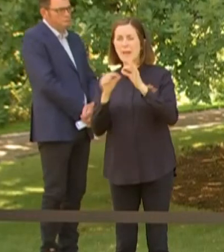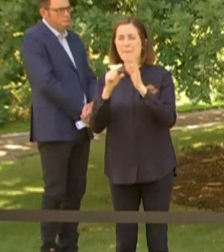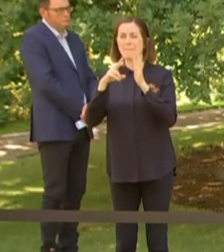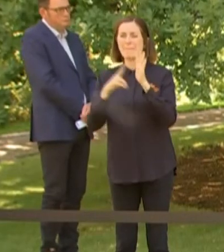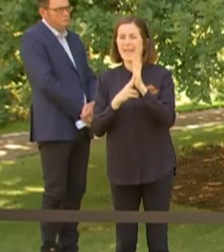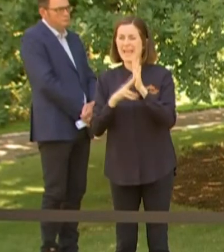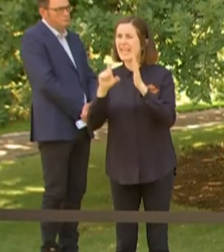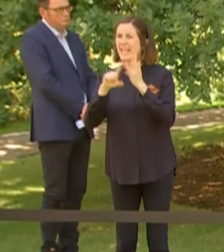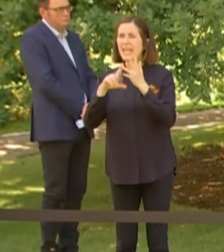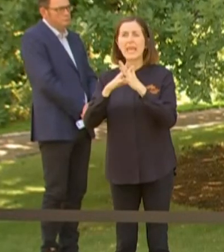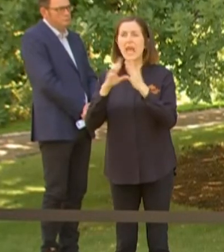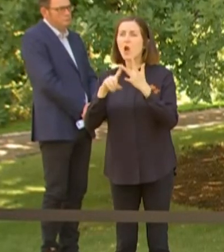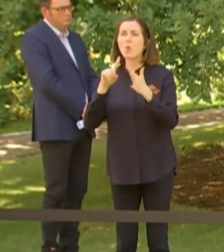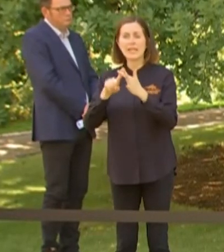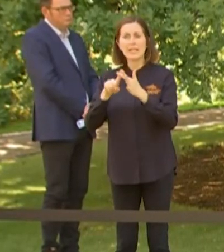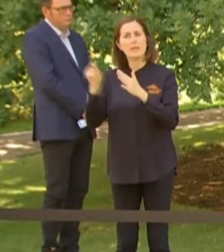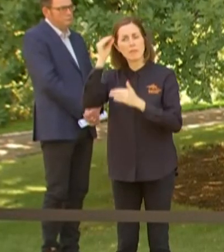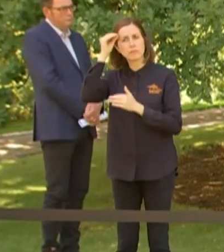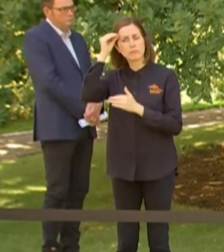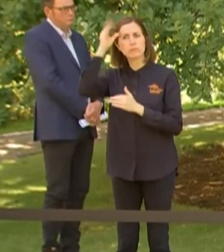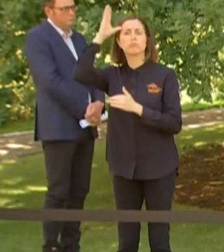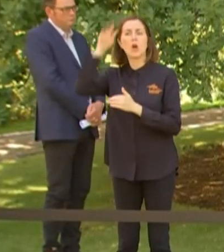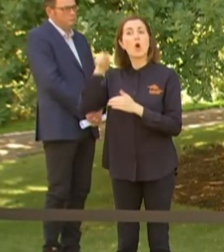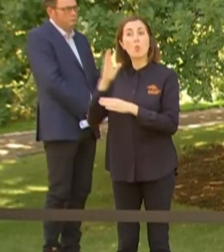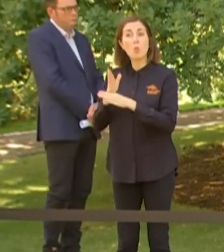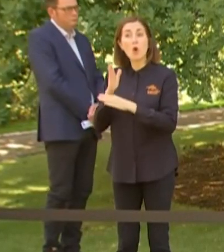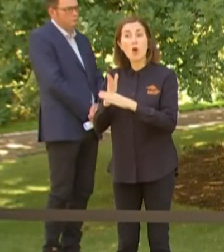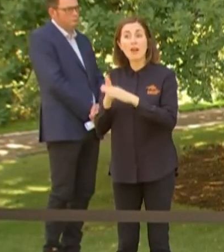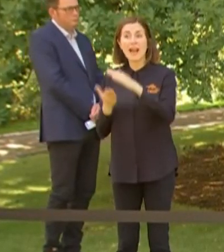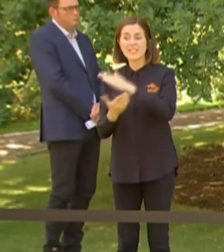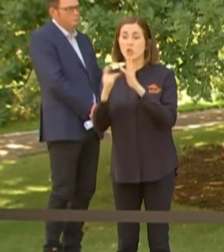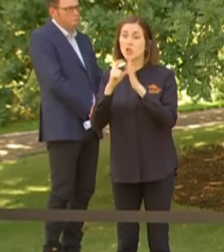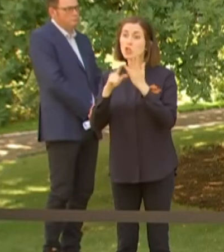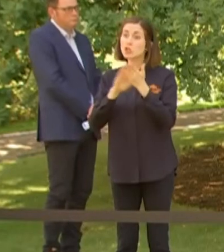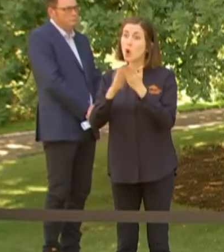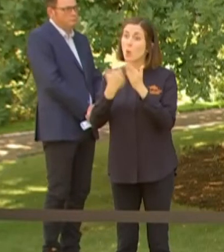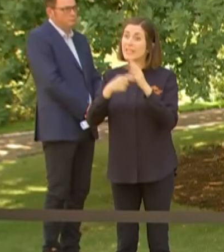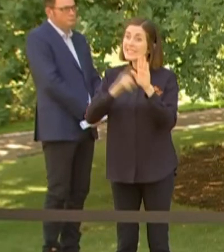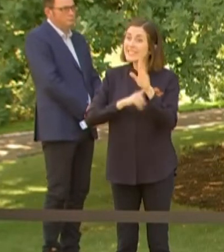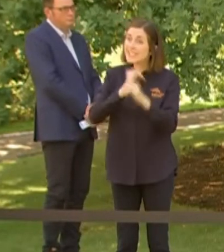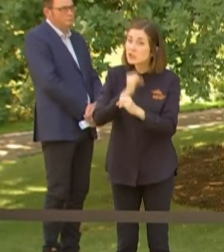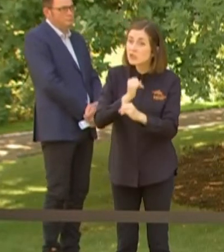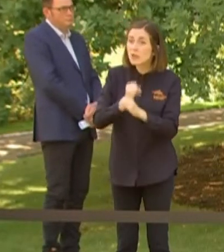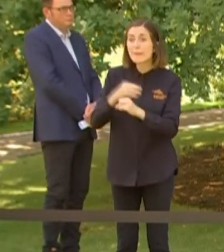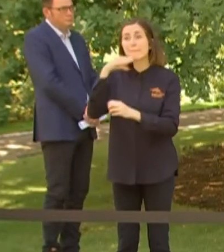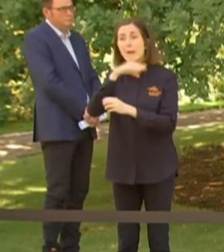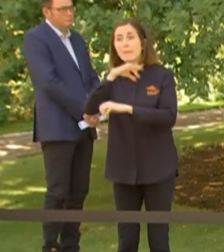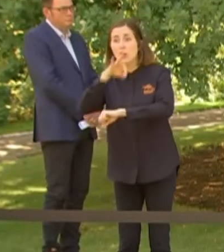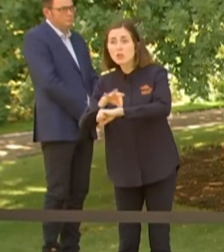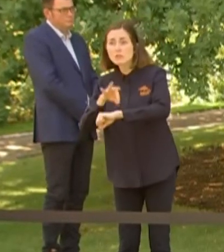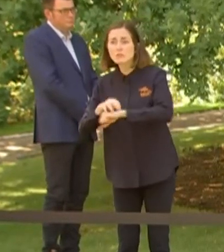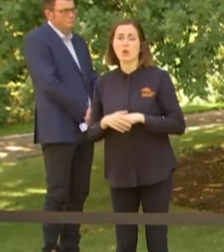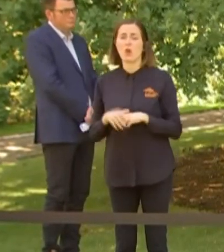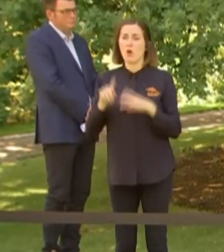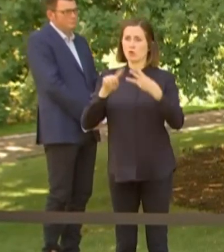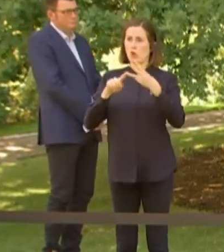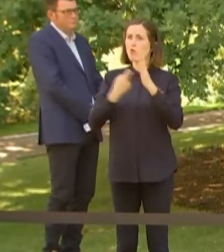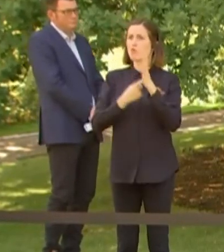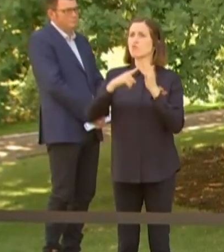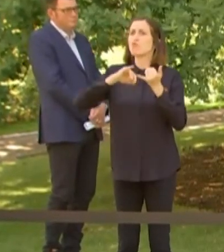diseases physician working for Doherty and the Royal Melbourne Hospital. We'll then have Ross as the Deputy State Controller for